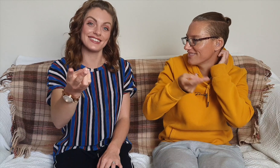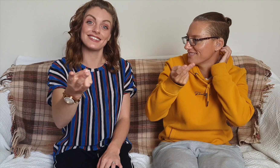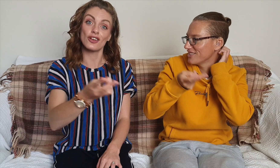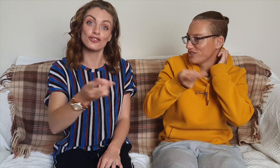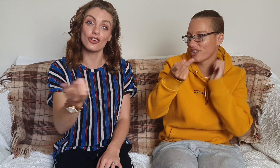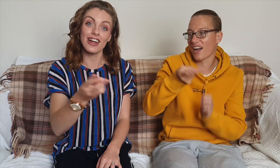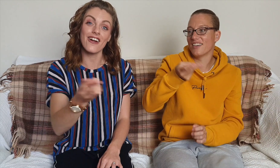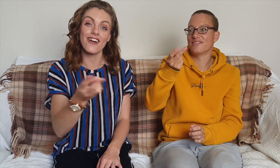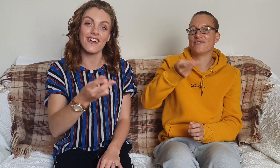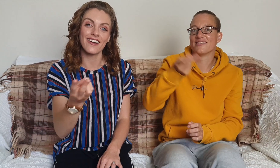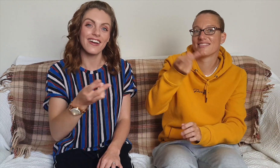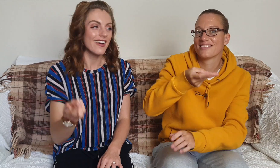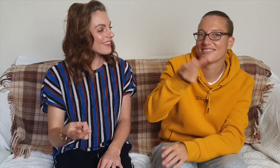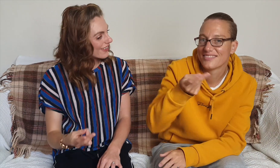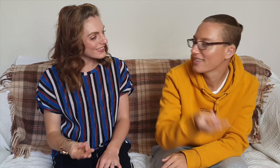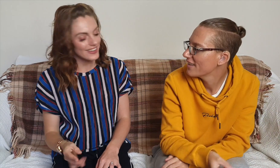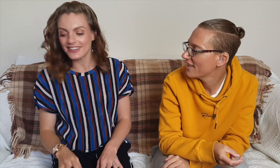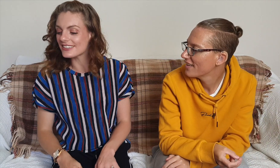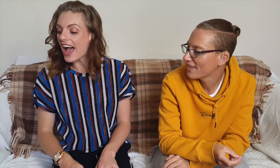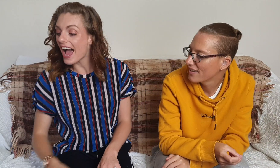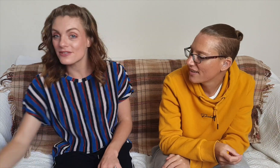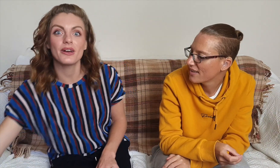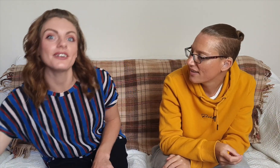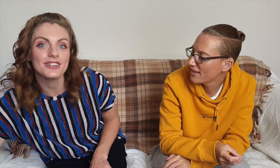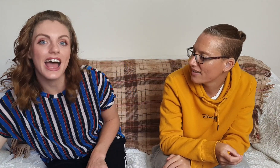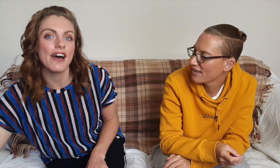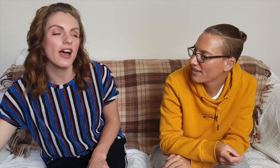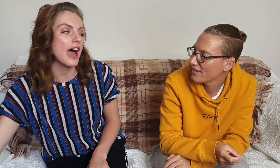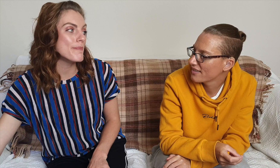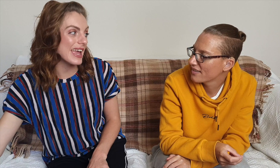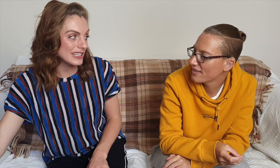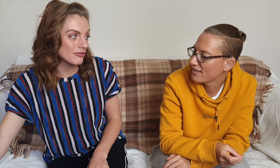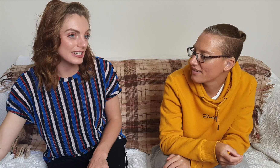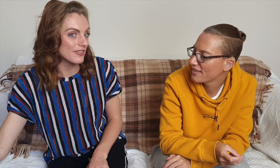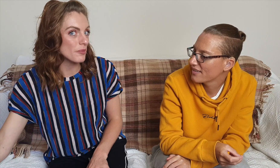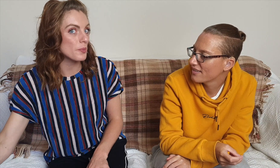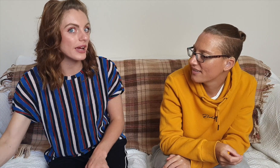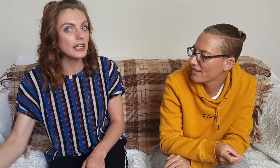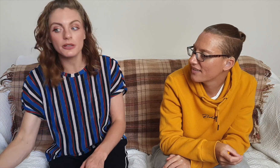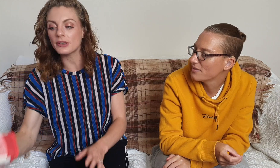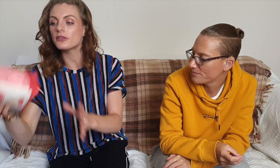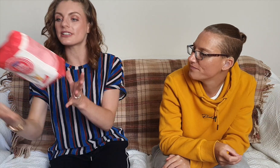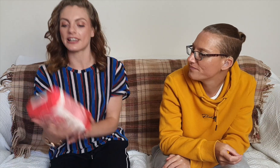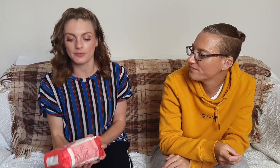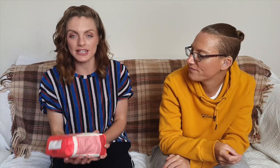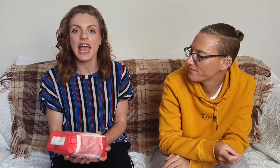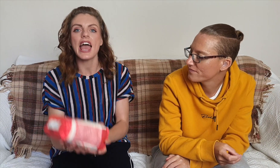is sugar. Very good. And we also have a main ingredient that we will be using next week